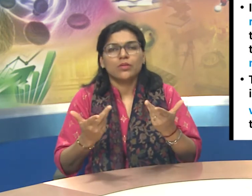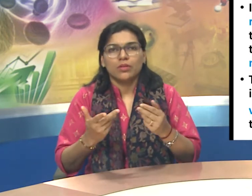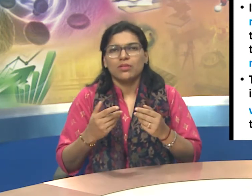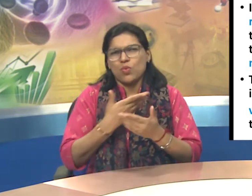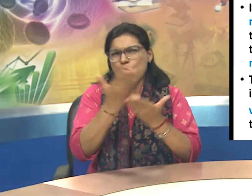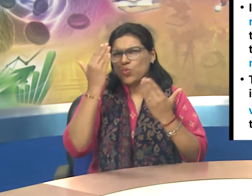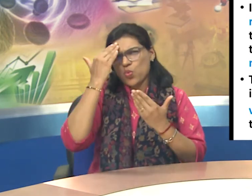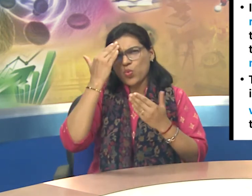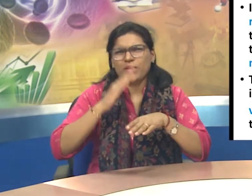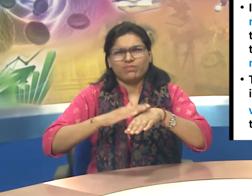It